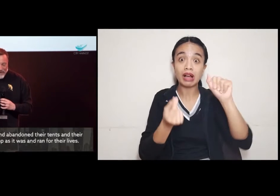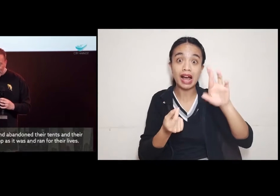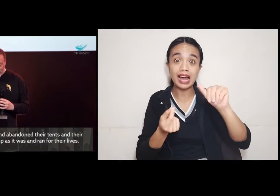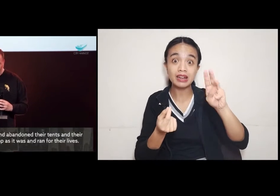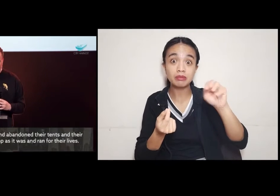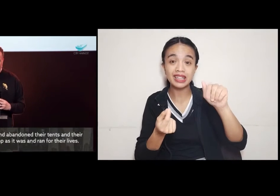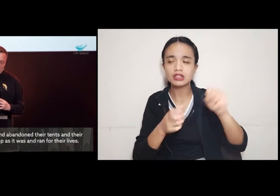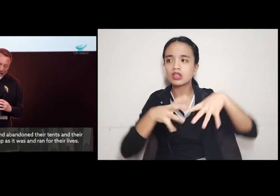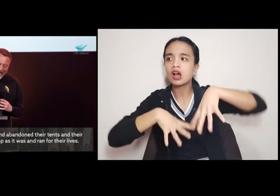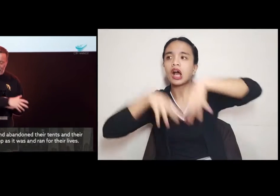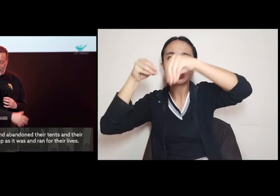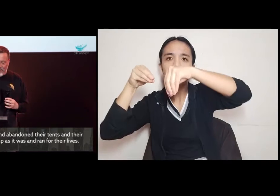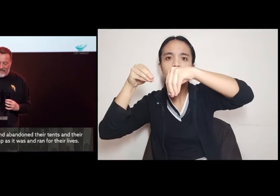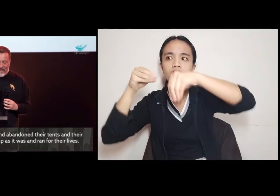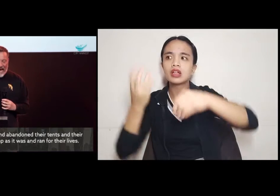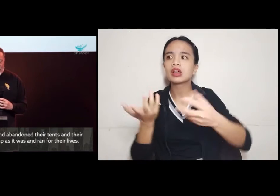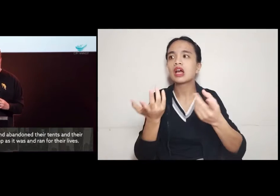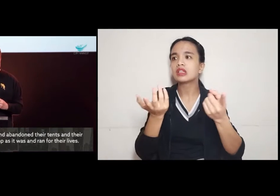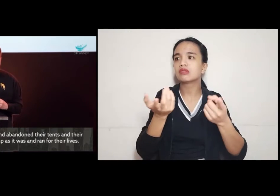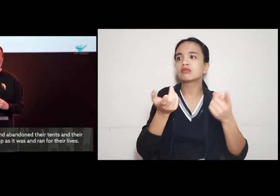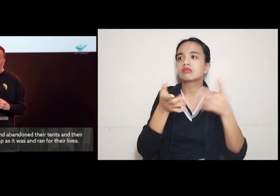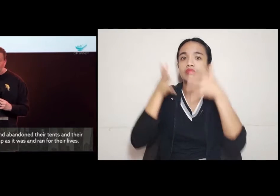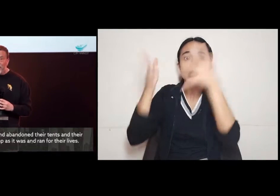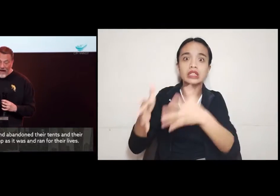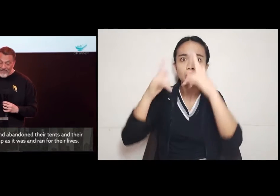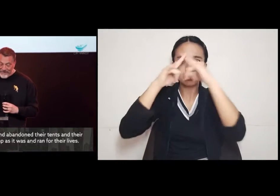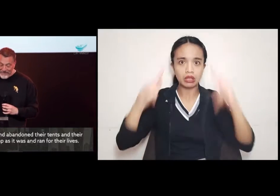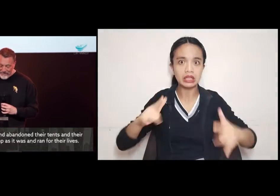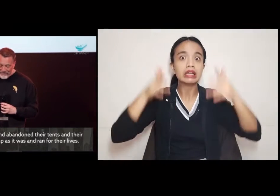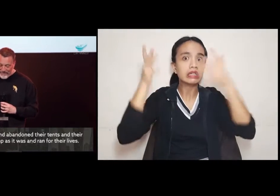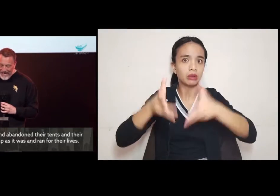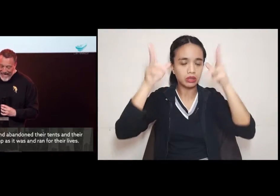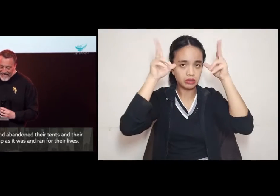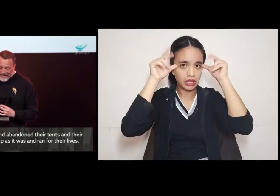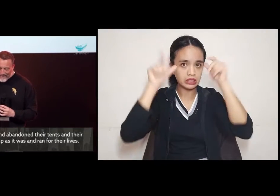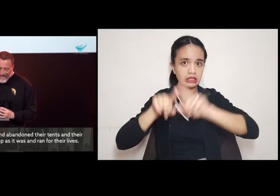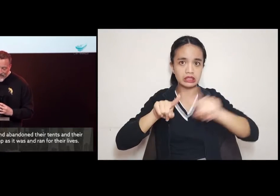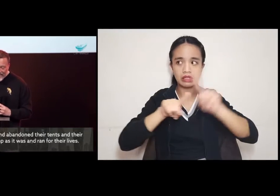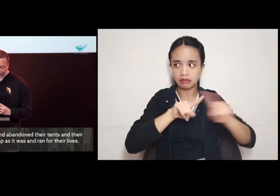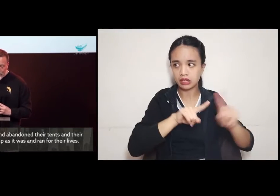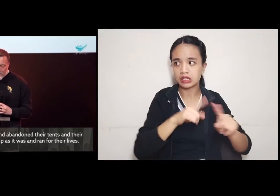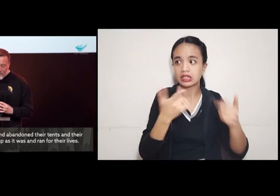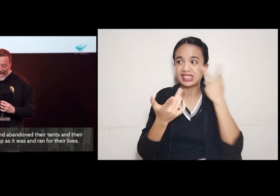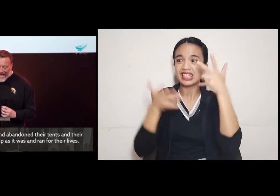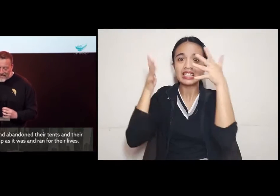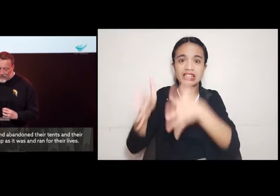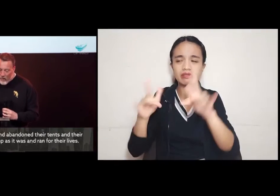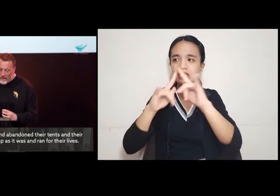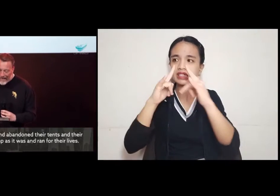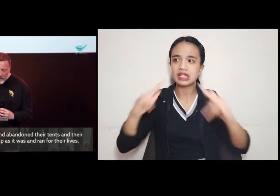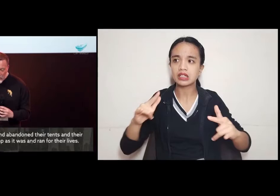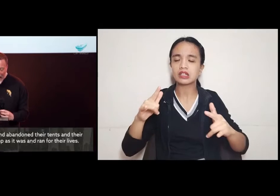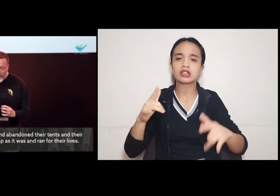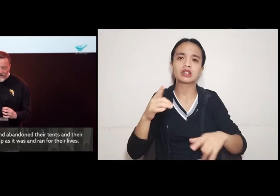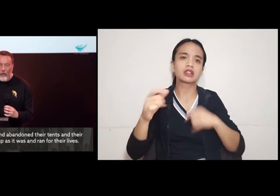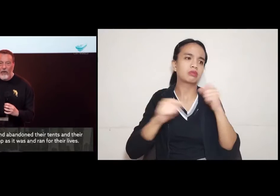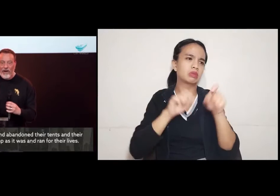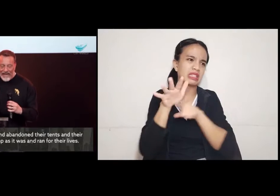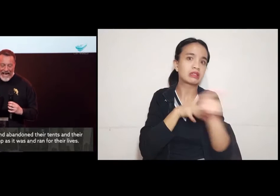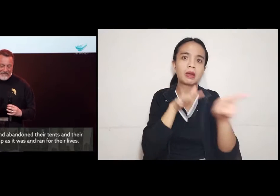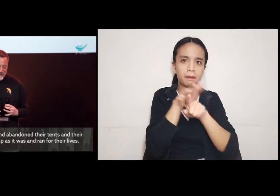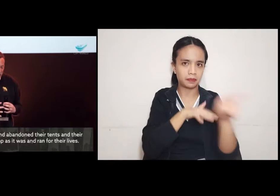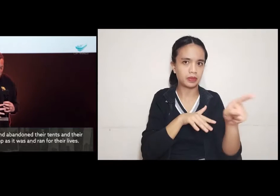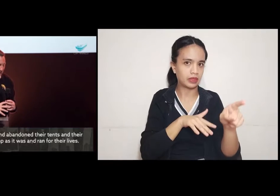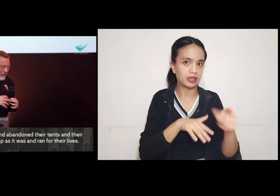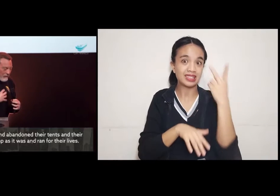up and fled in the dusk and abandoned their tents and their horses and their donkeys. And they left the camp as it was and ran for